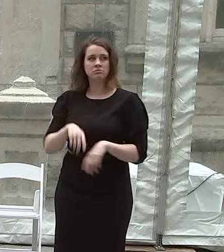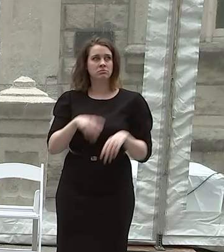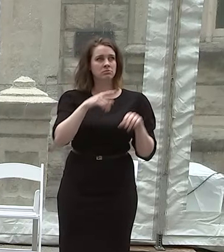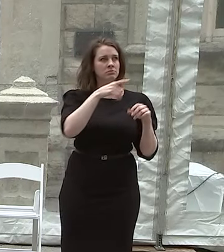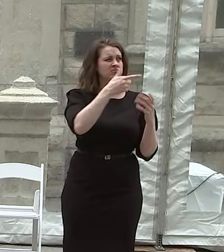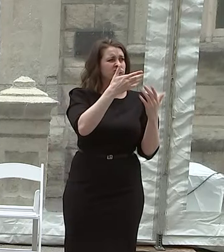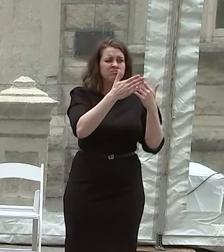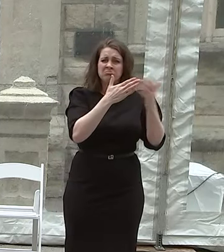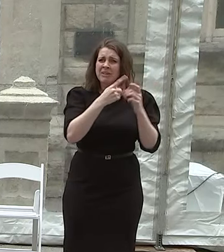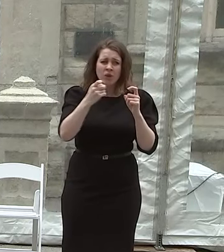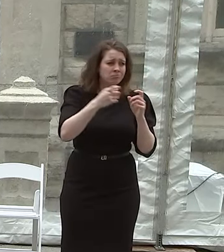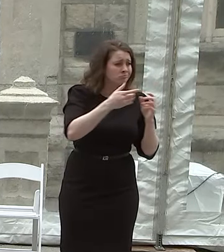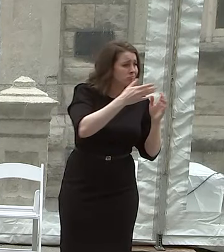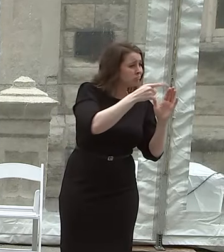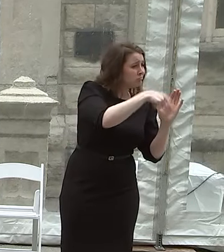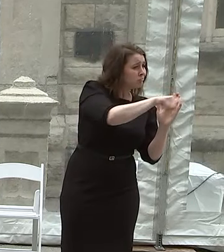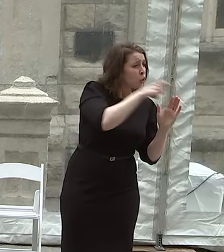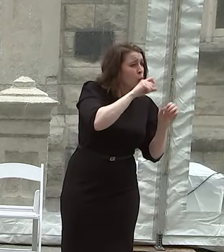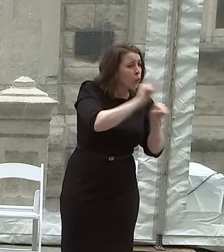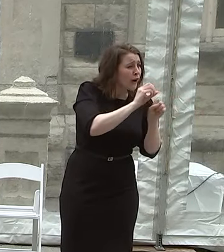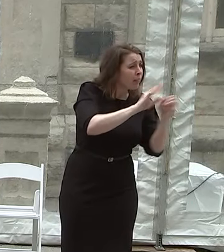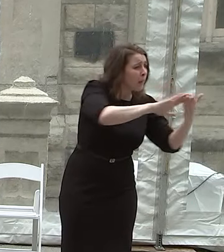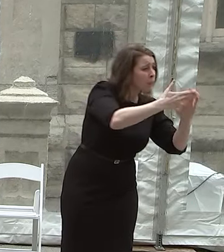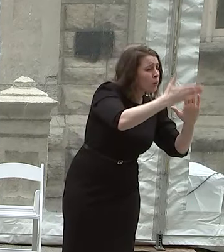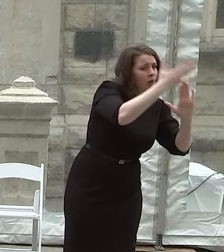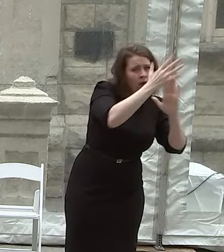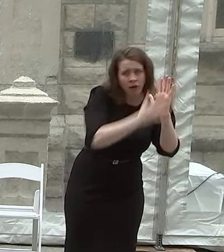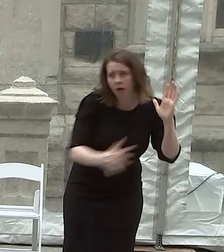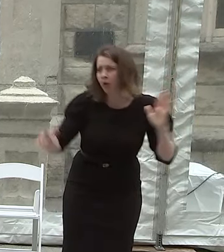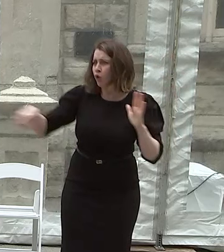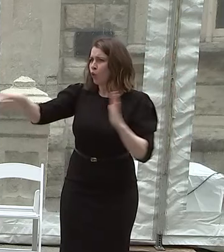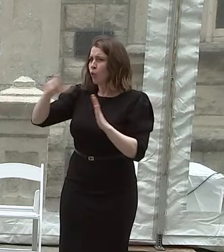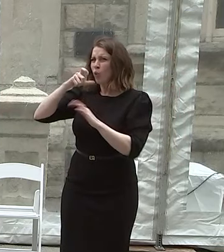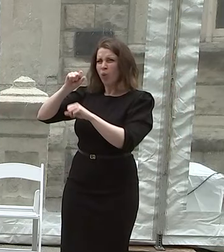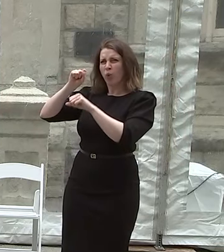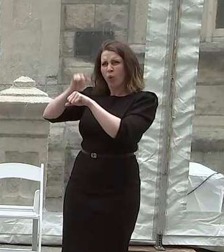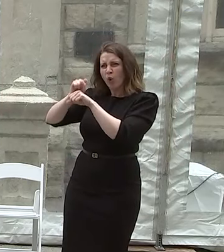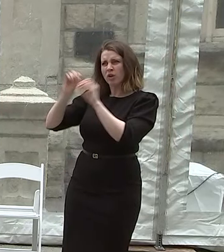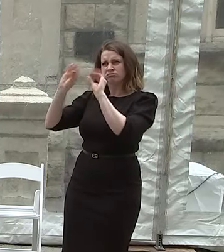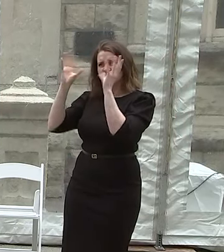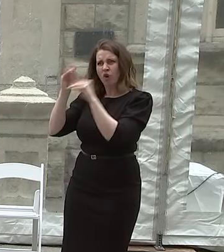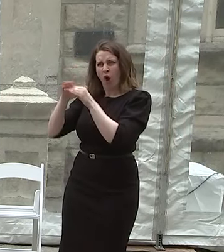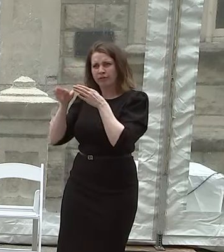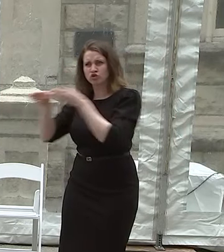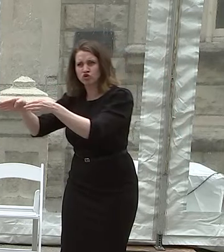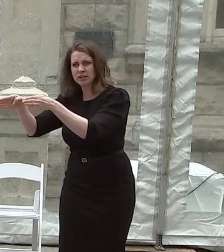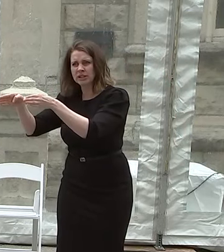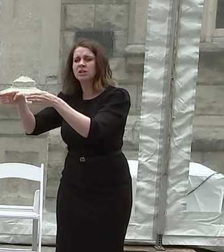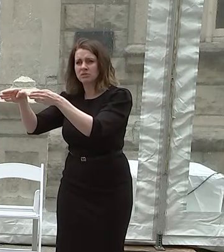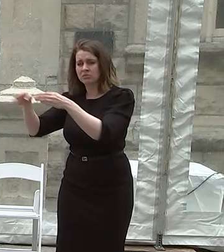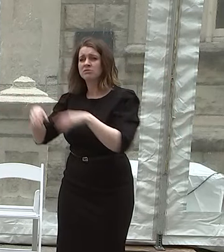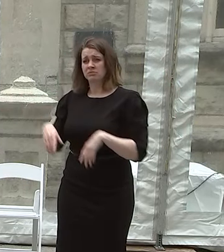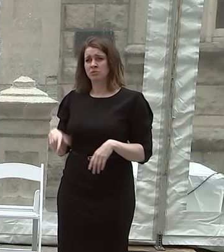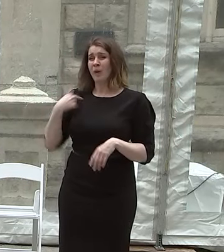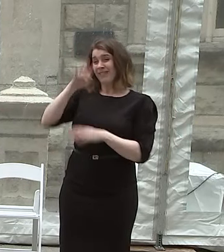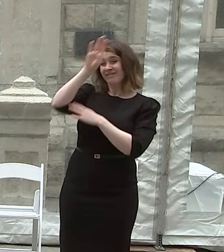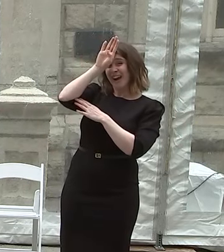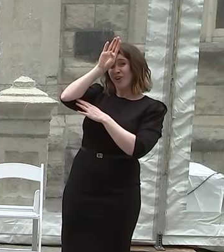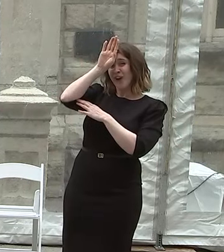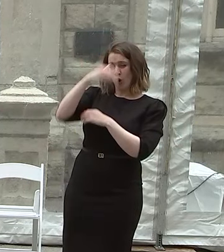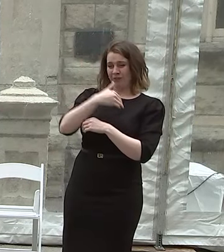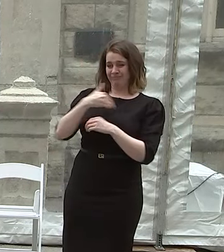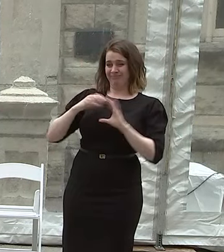the civilian folks to the people out on the street, and the members of Firefighters Local 2 who drive our